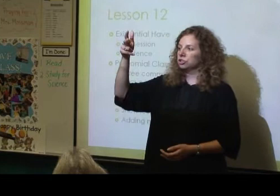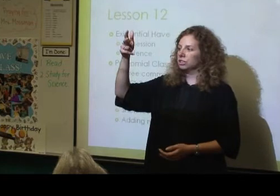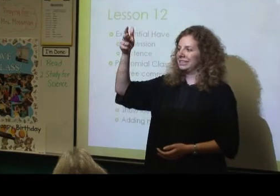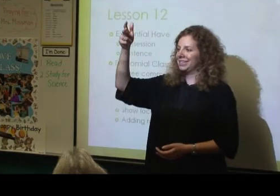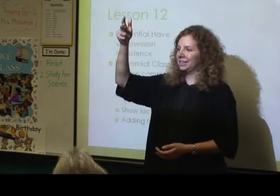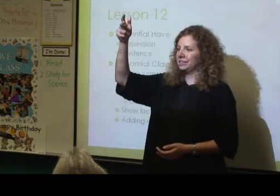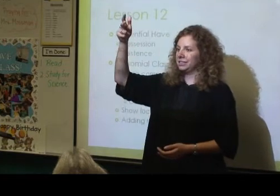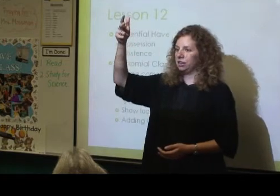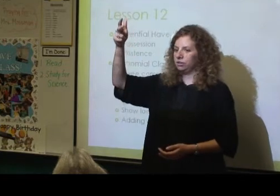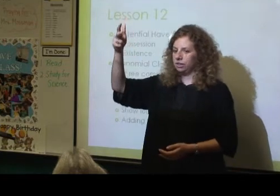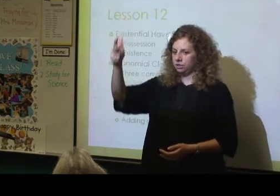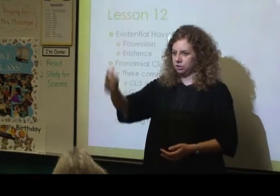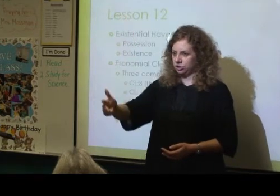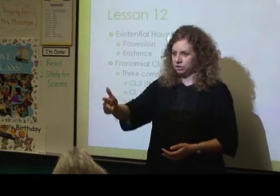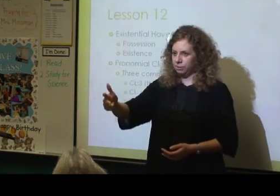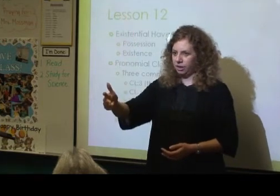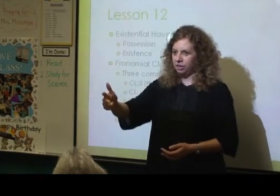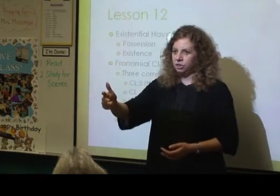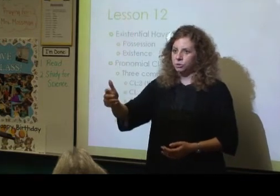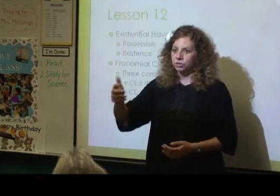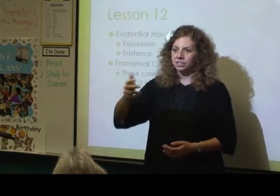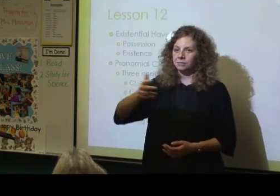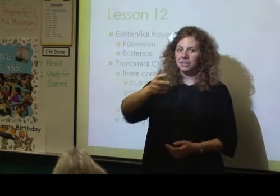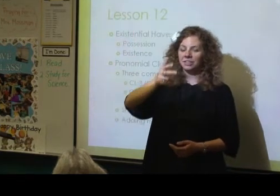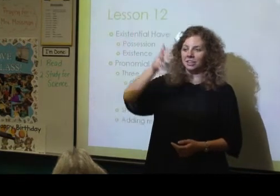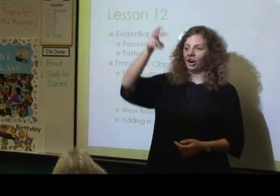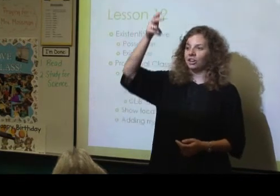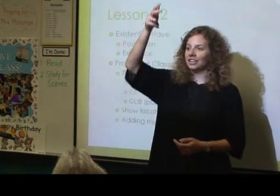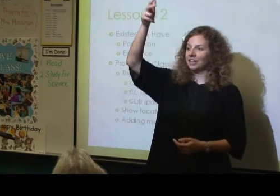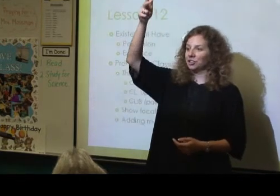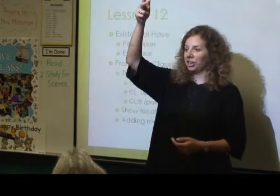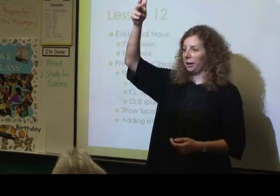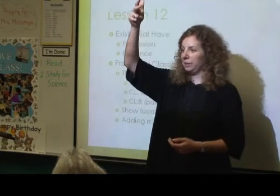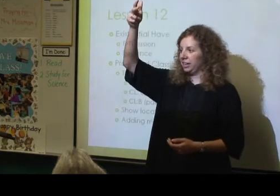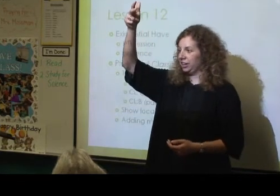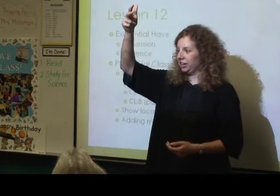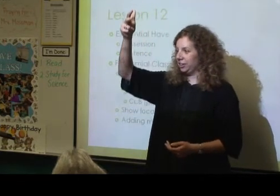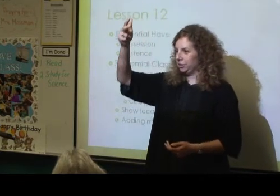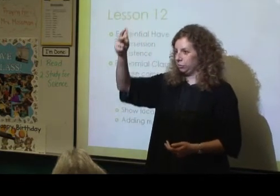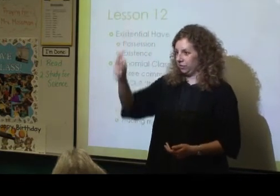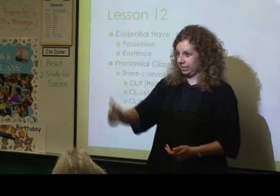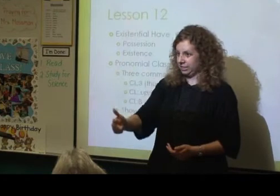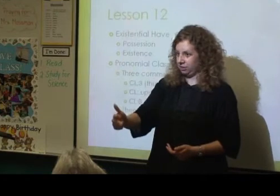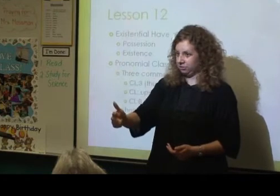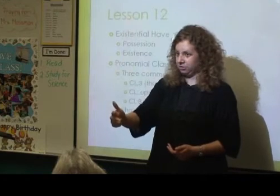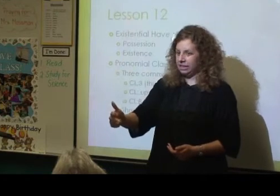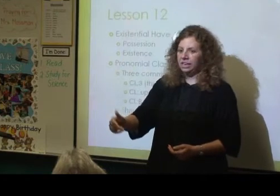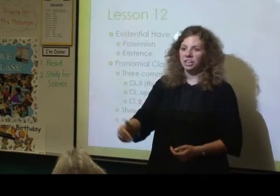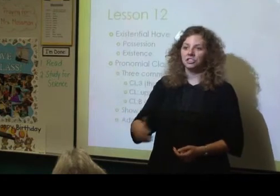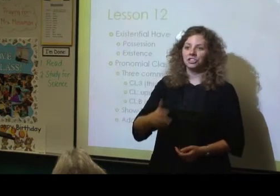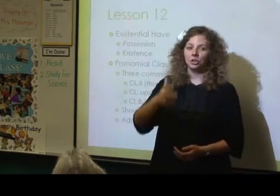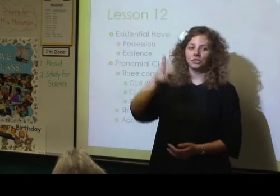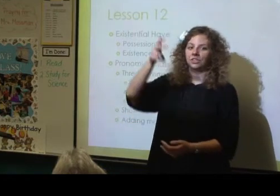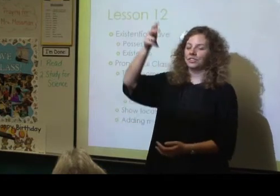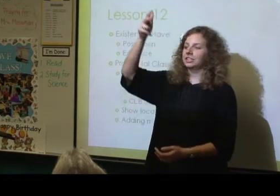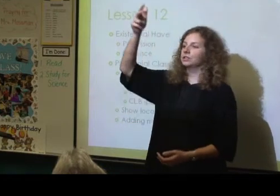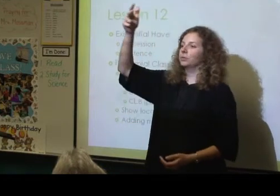usually setting it down in a certain spot. So it doesn't mean that the car is actually up here and then moving it down. It just shows that this is